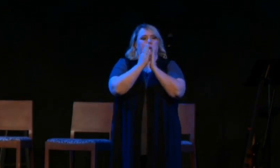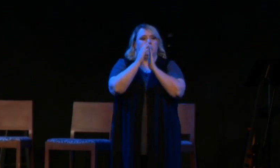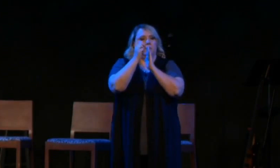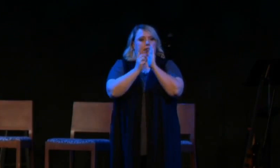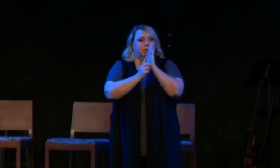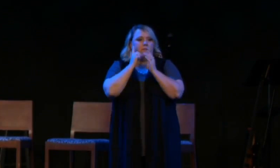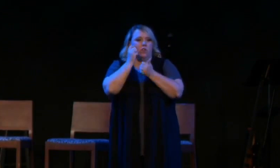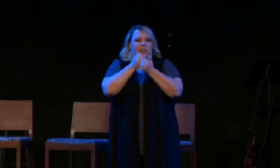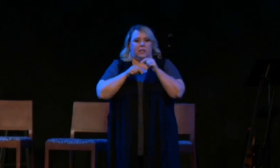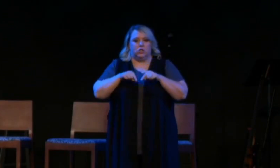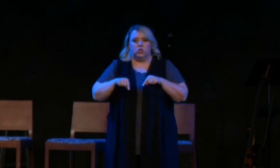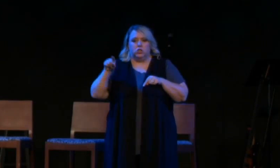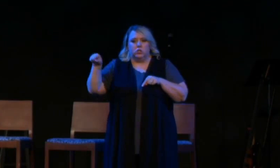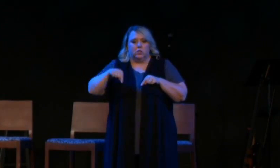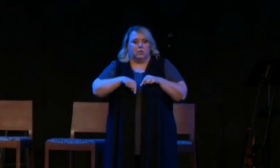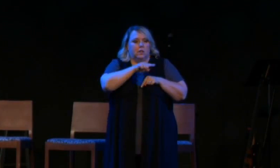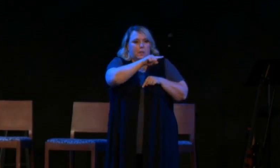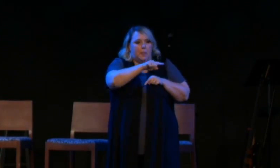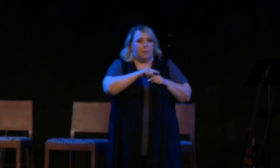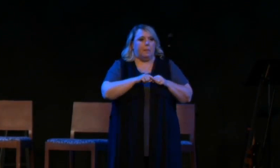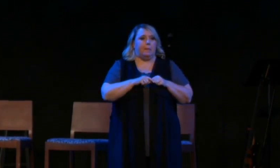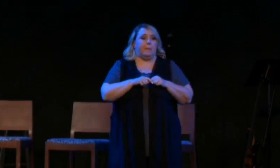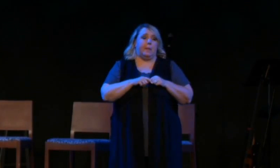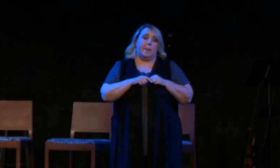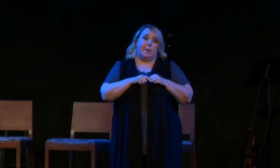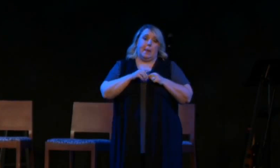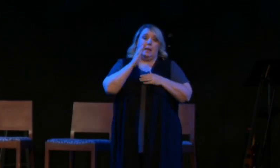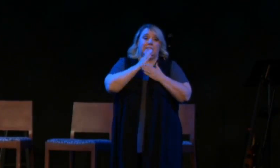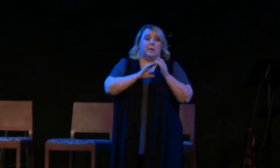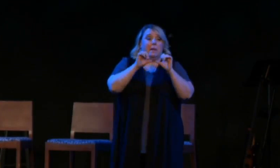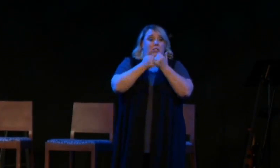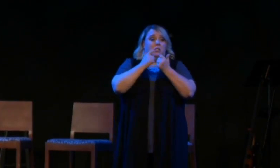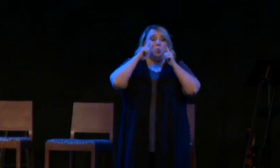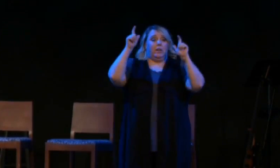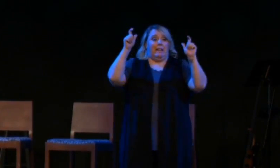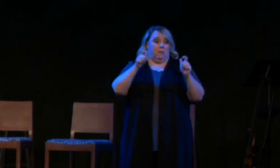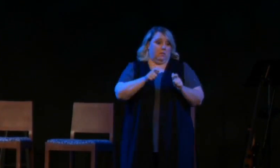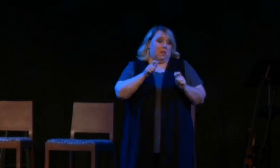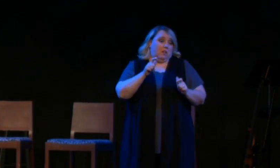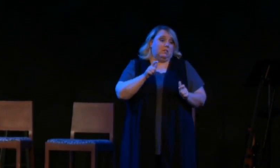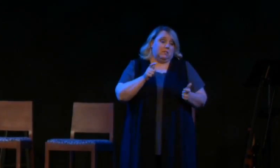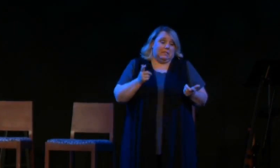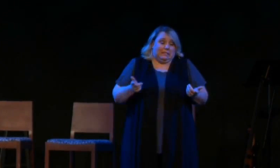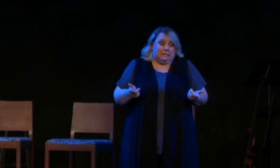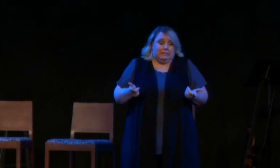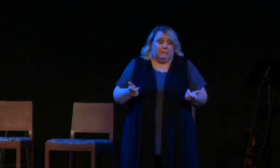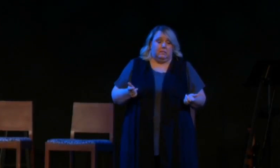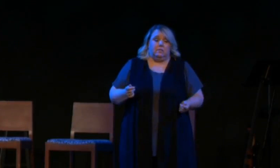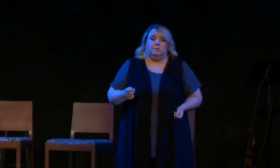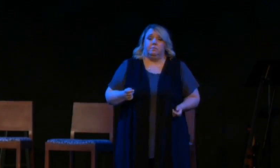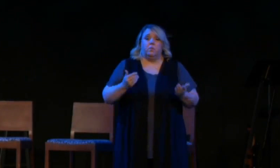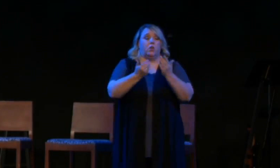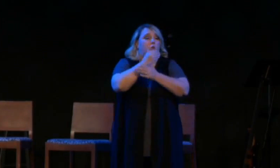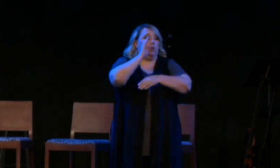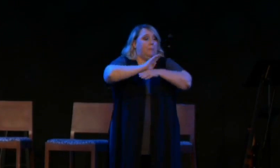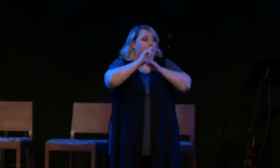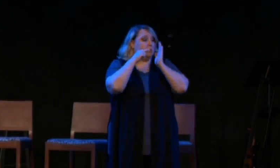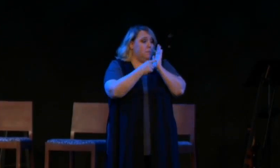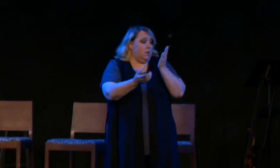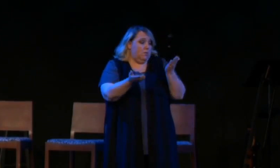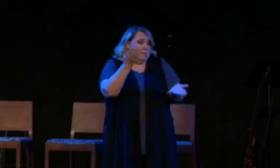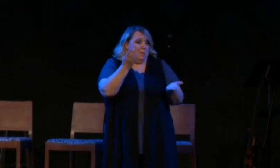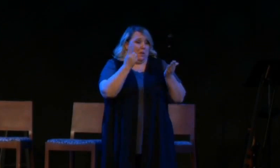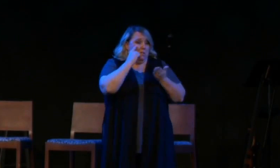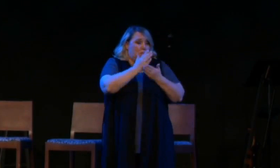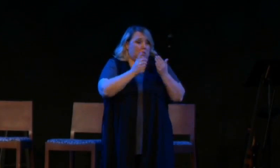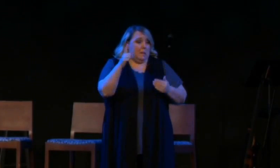these branches. There would be some downsizing in some of the agencies, right? And maybe a new business model for some of